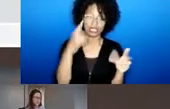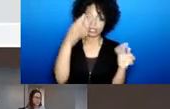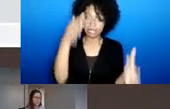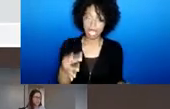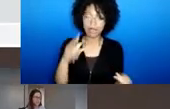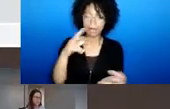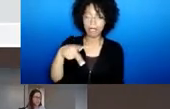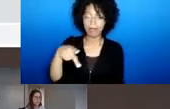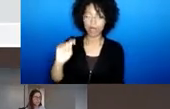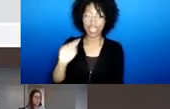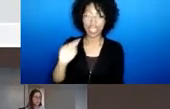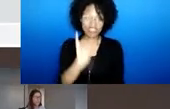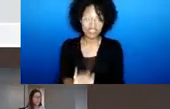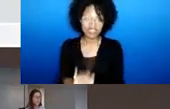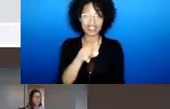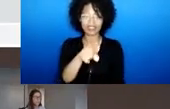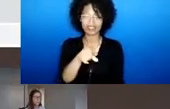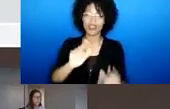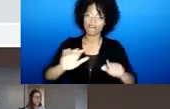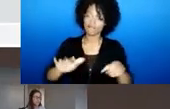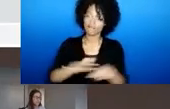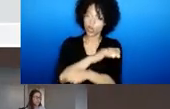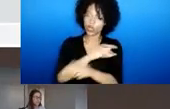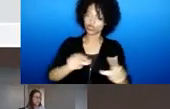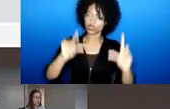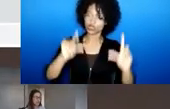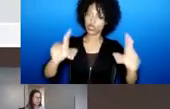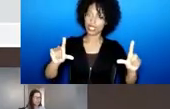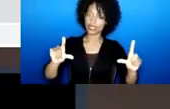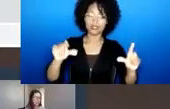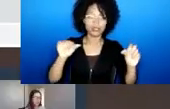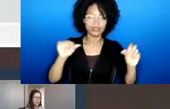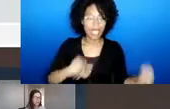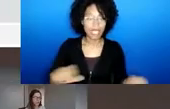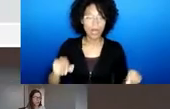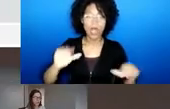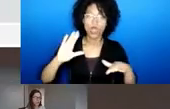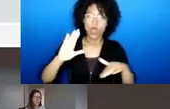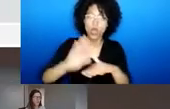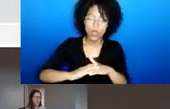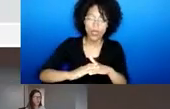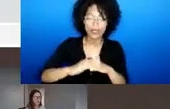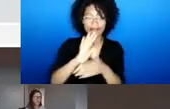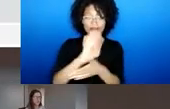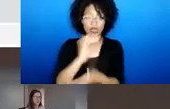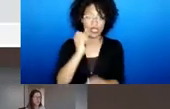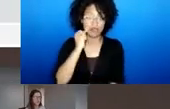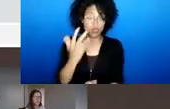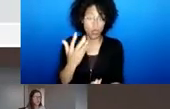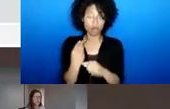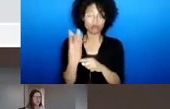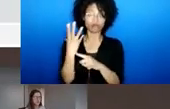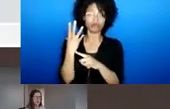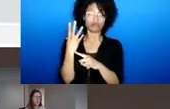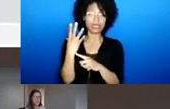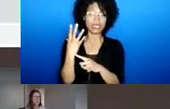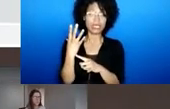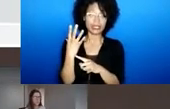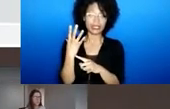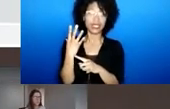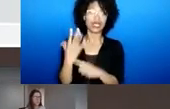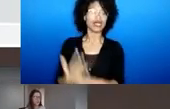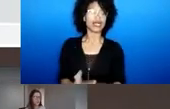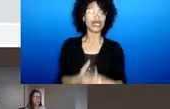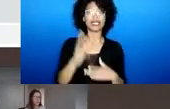the slide is full screen. She's still able to be on video if she wants to also be present while